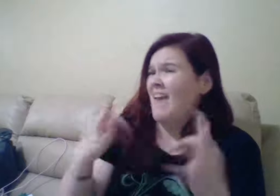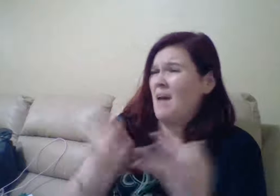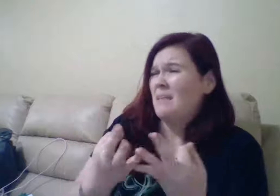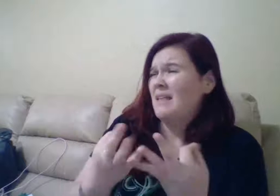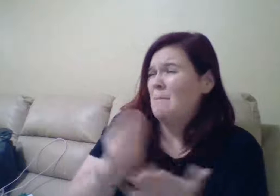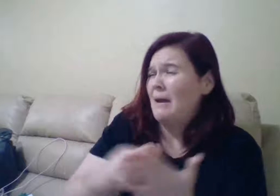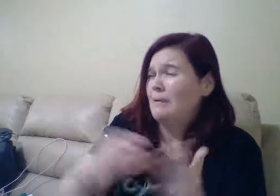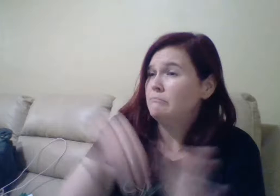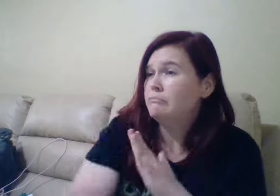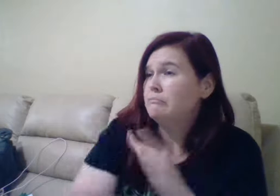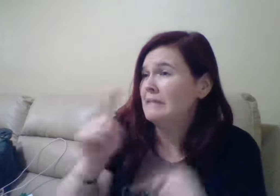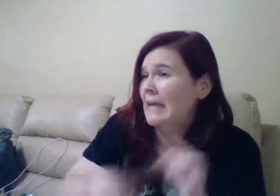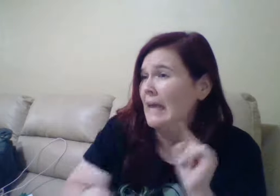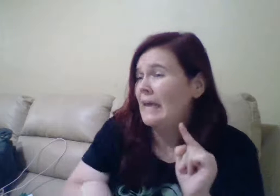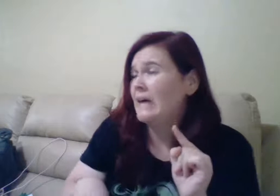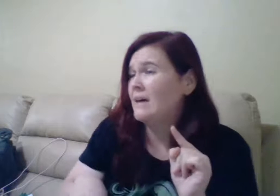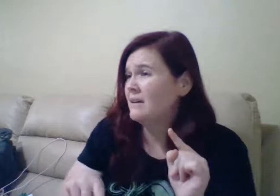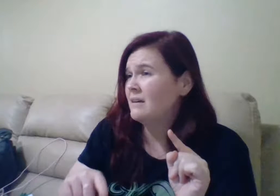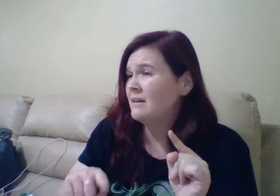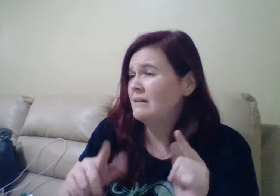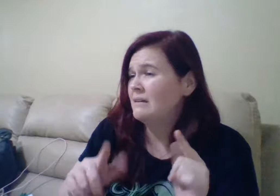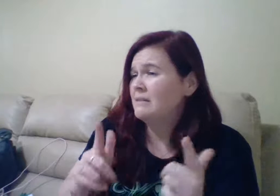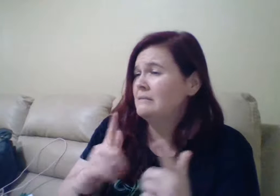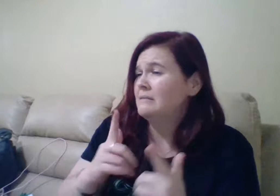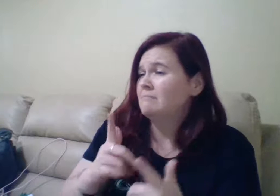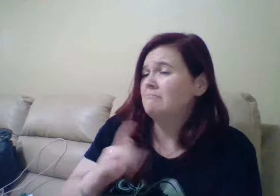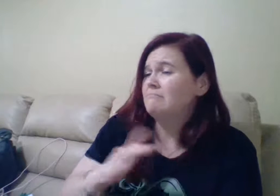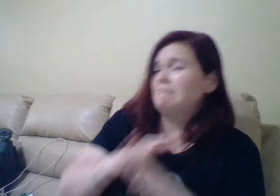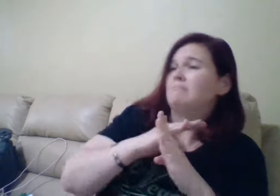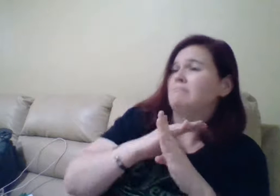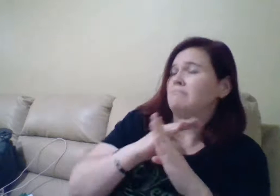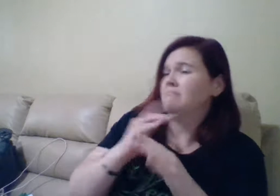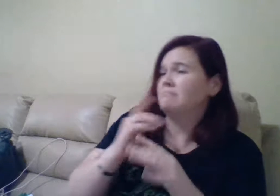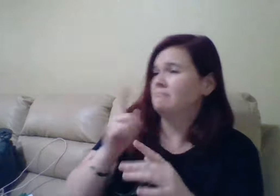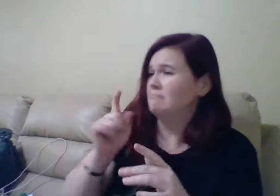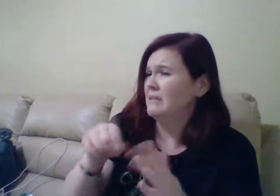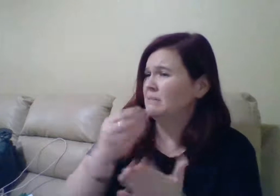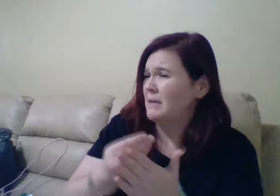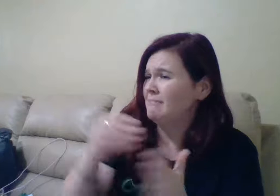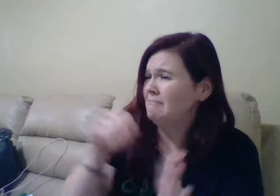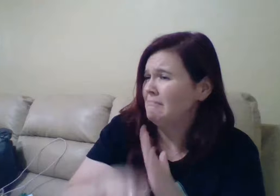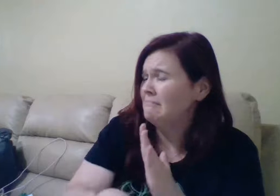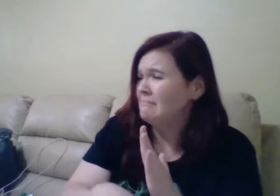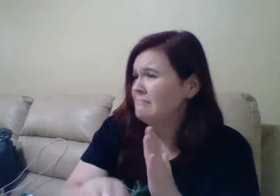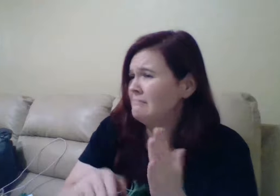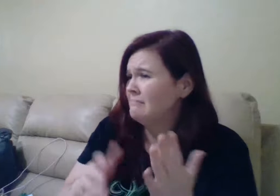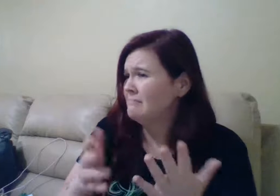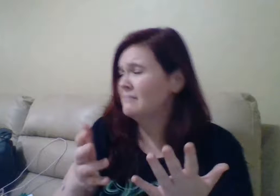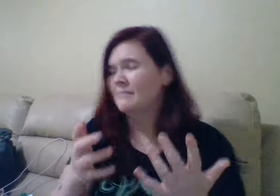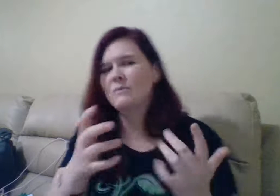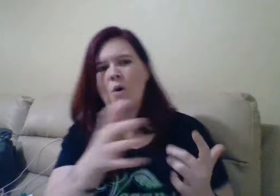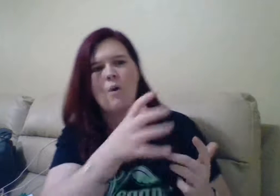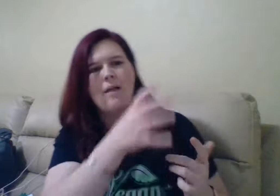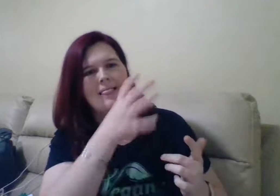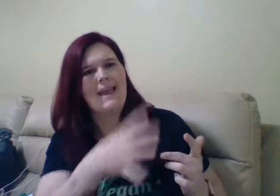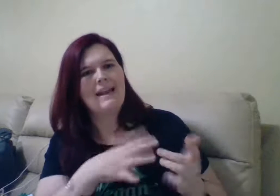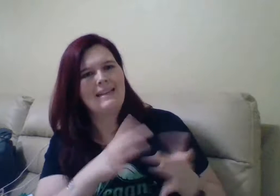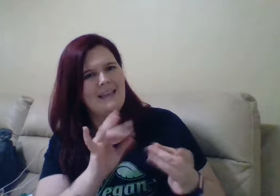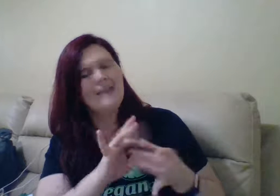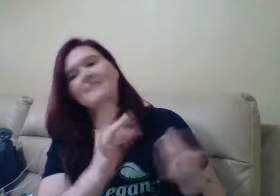I'm surviving solely on hope. Well, isn't it nice that you have the privilege to be able to hope? There's no hope for these pigs. They're going to be killed anyway. It's just, do they